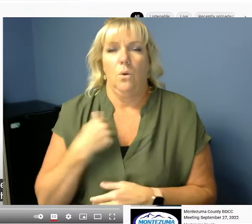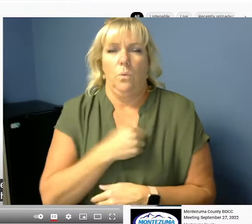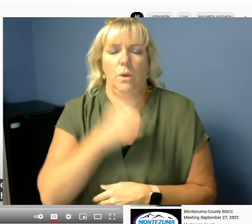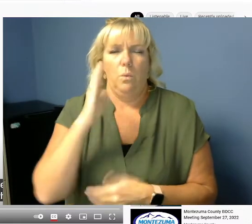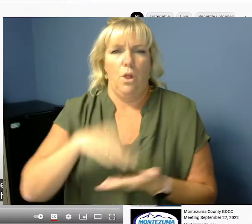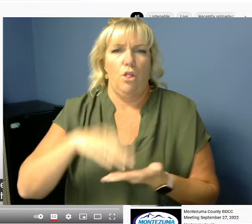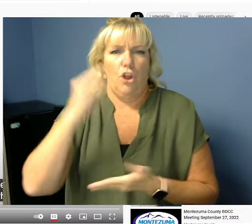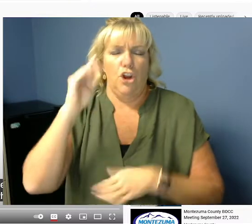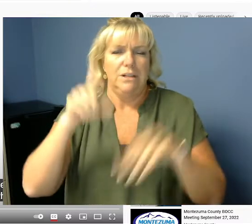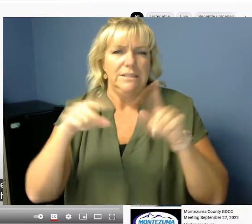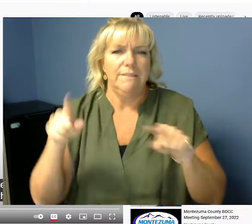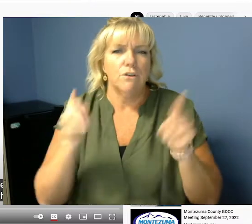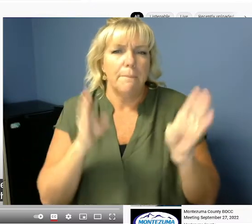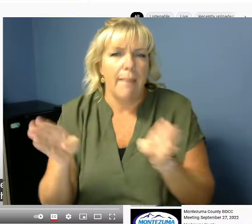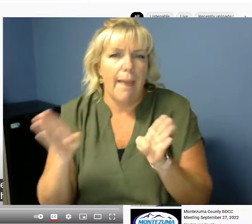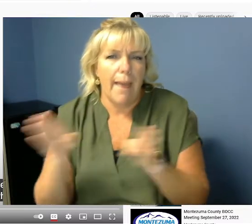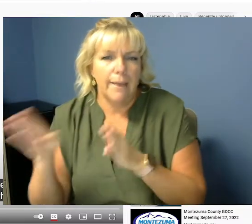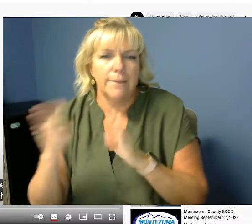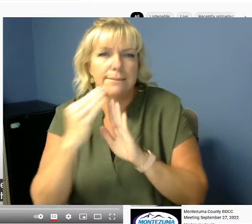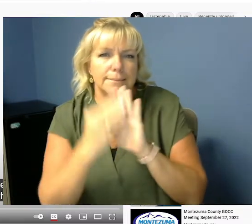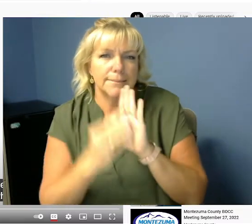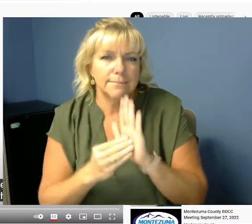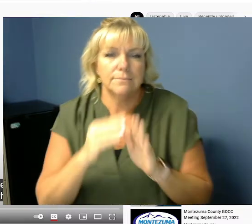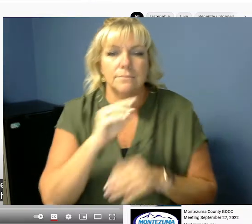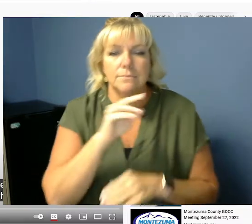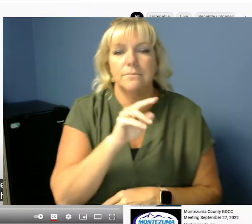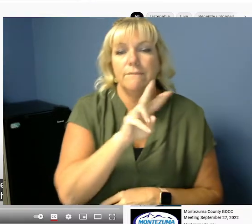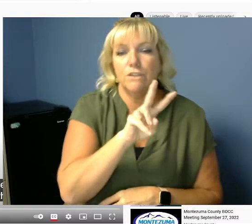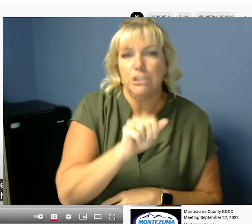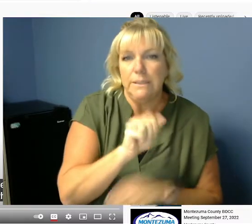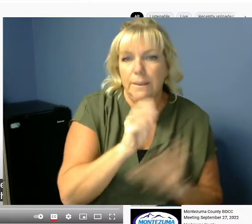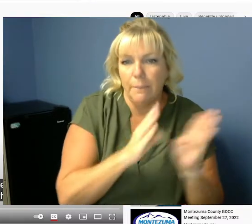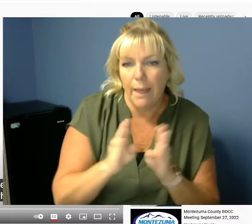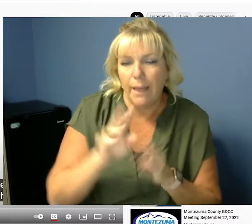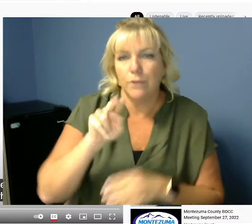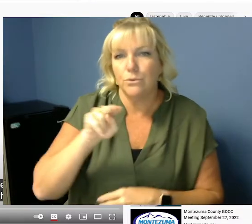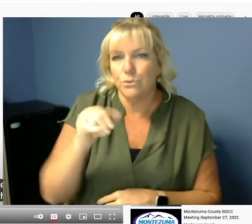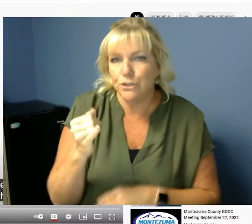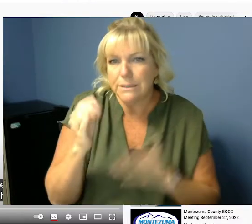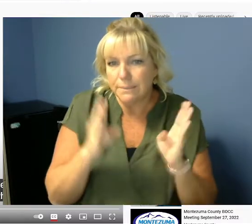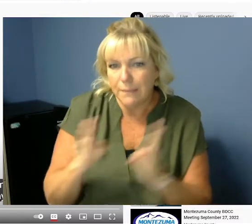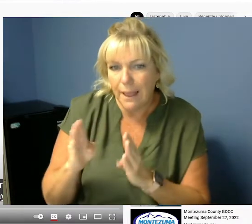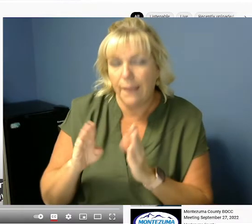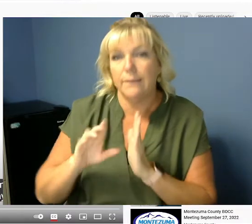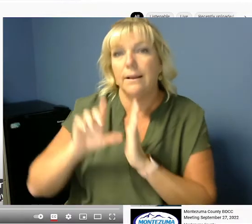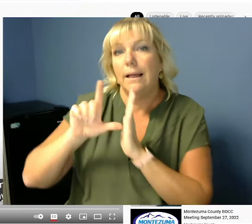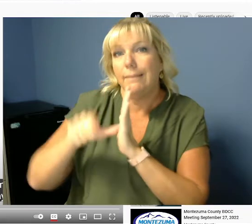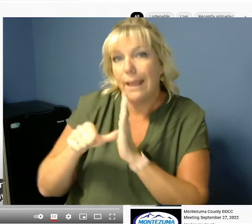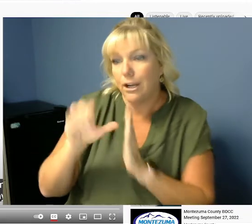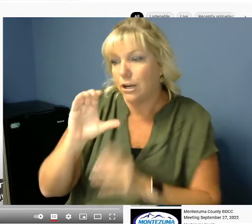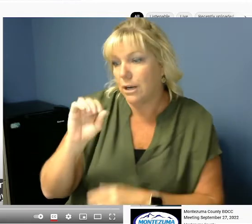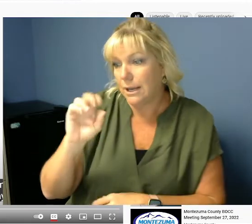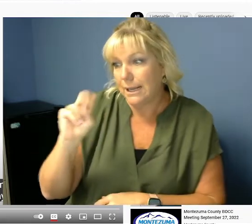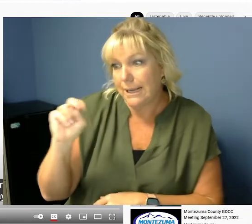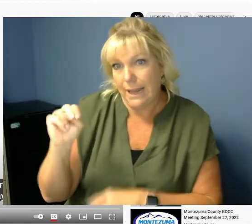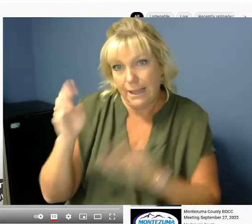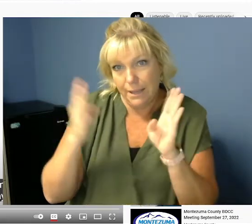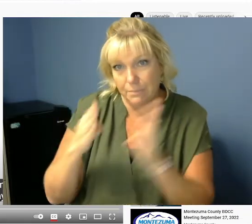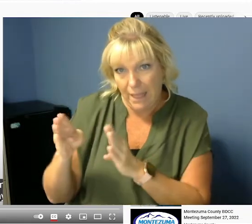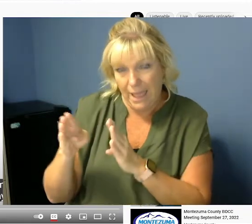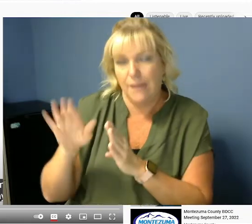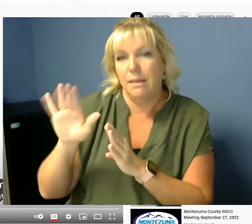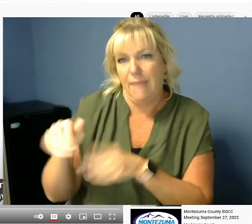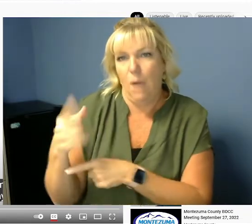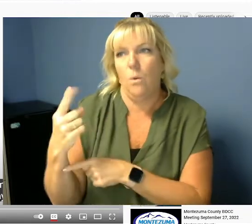We'll talk about the Virginia plan, the New Jersey plan, and then ultimately what's decided, which is the Connecticut plan or the Great